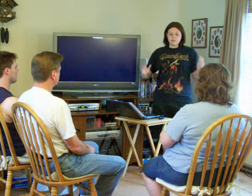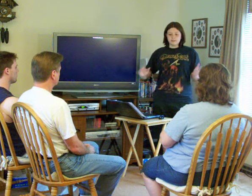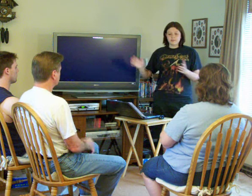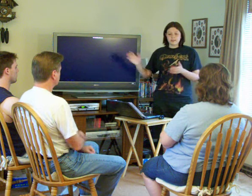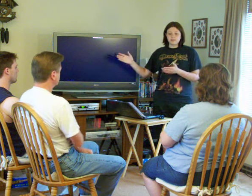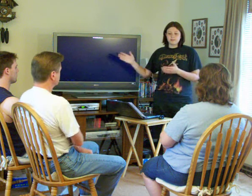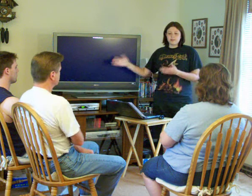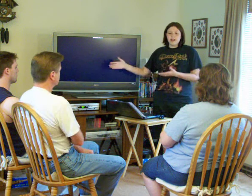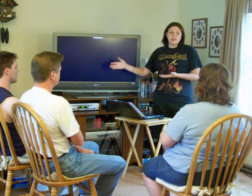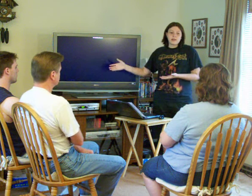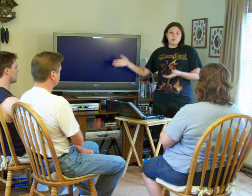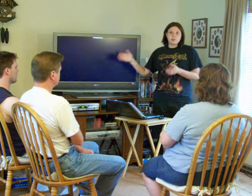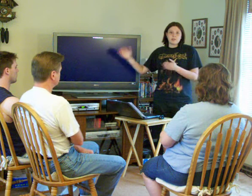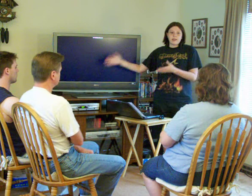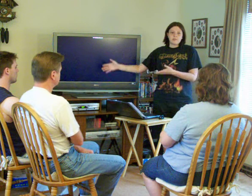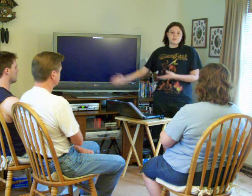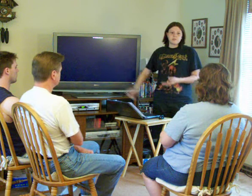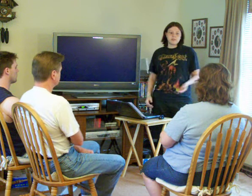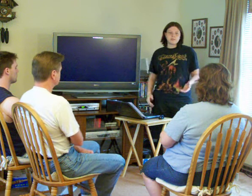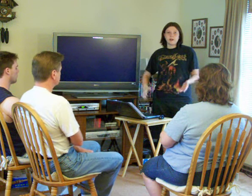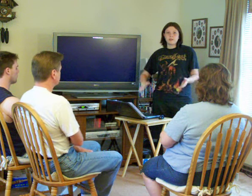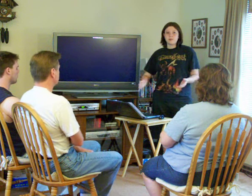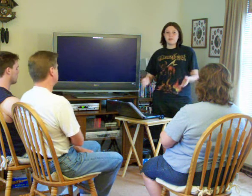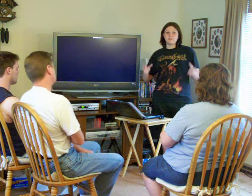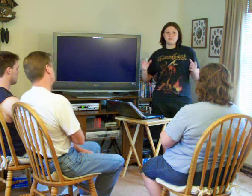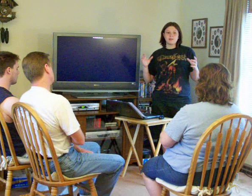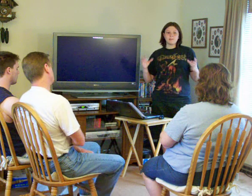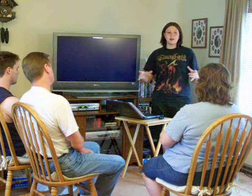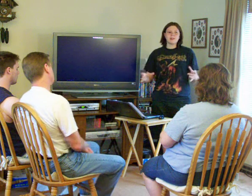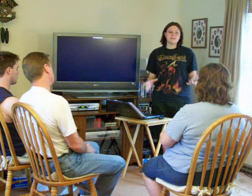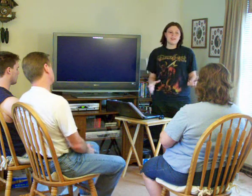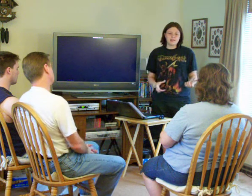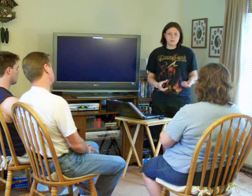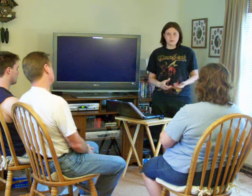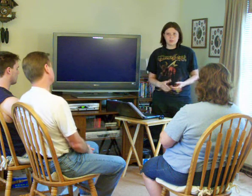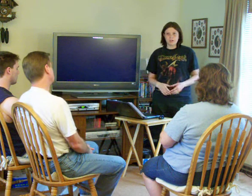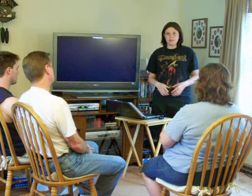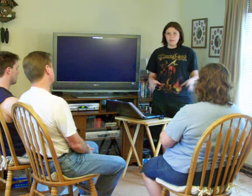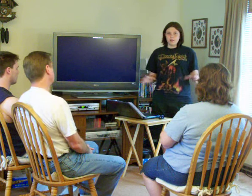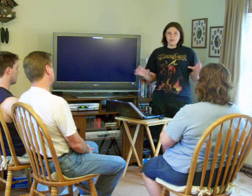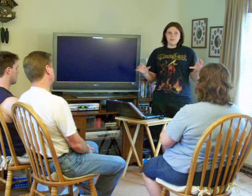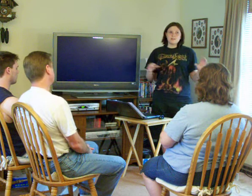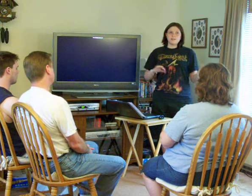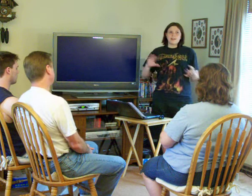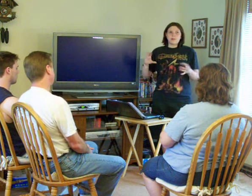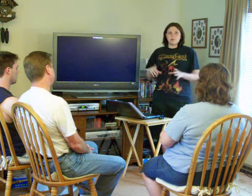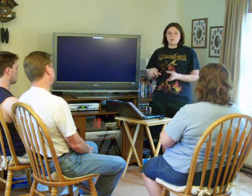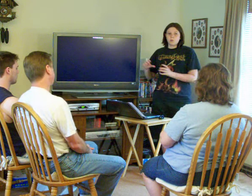different sign languages. That's why it's called American Sign Language and not the sign language of the